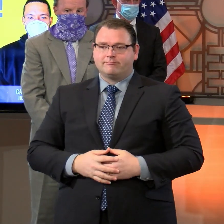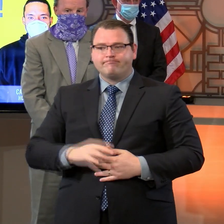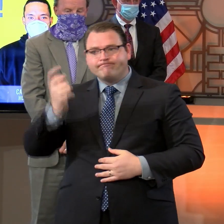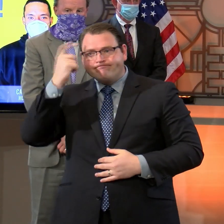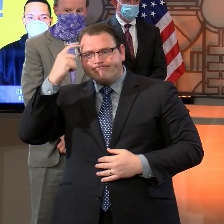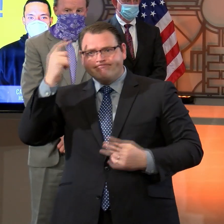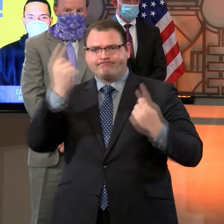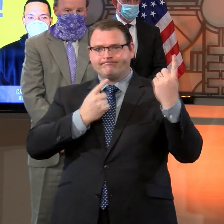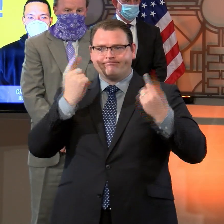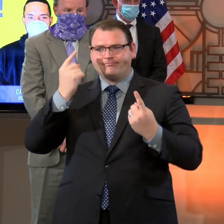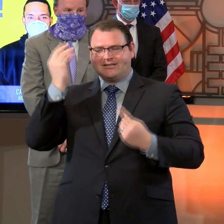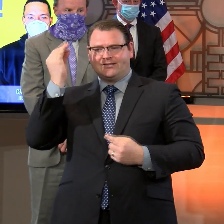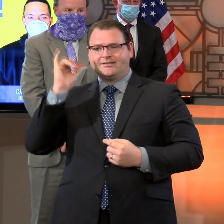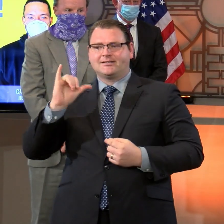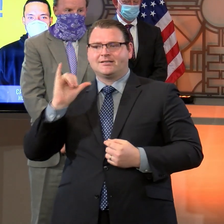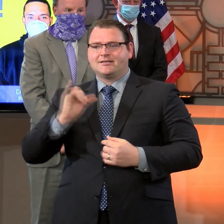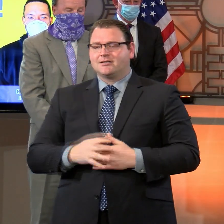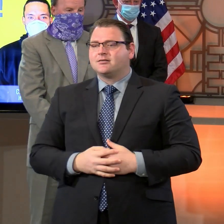The